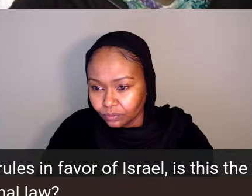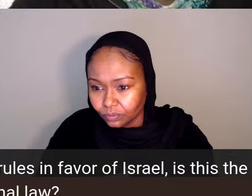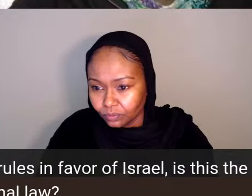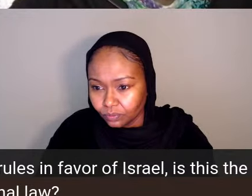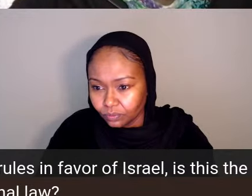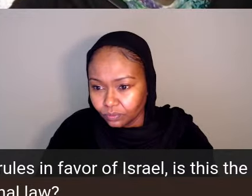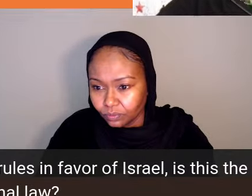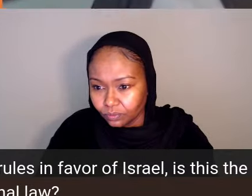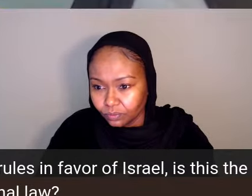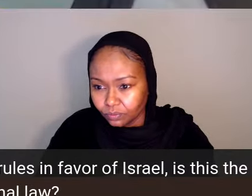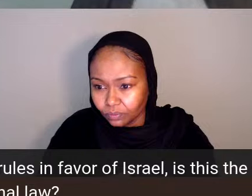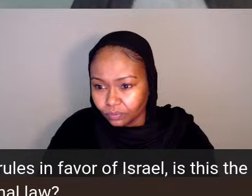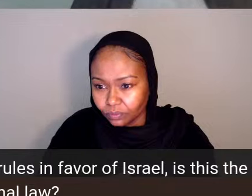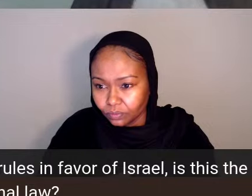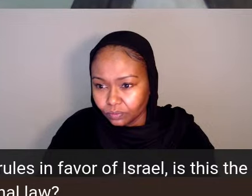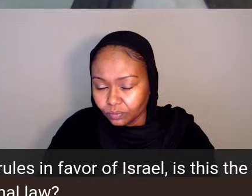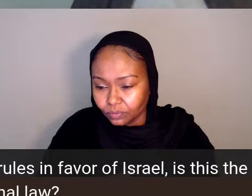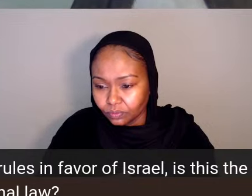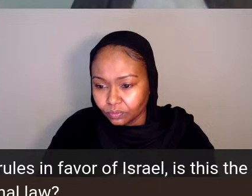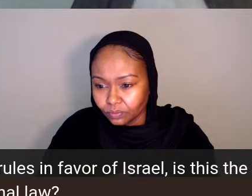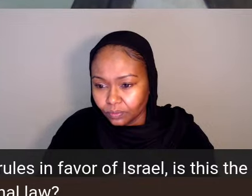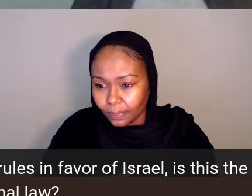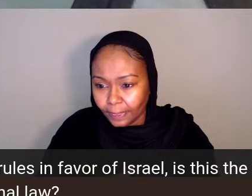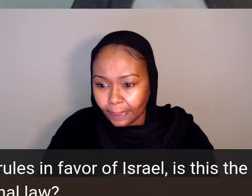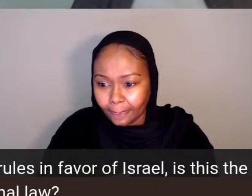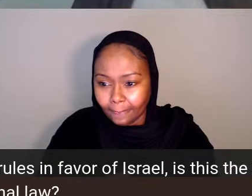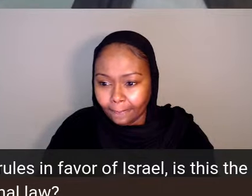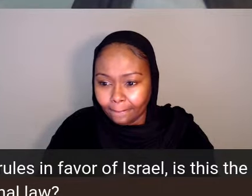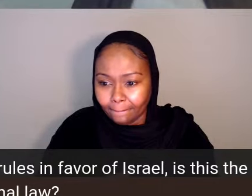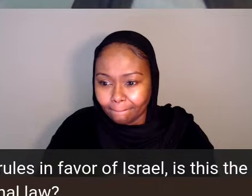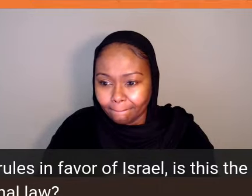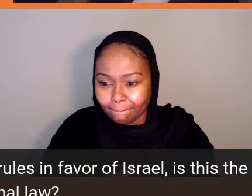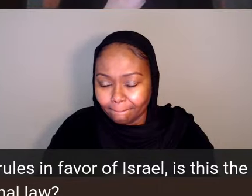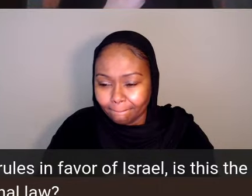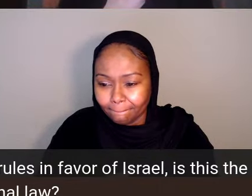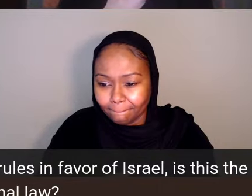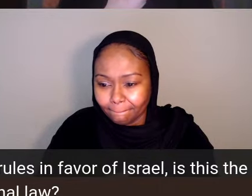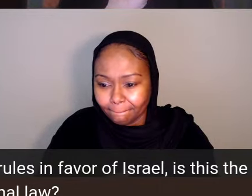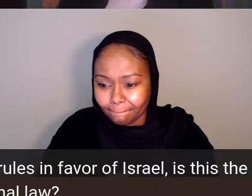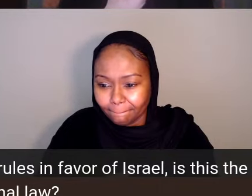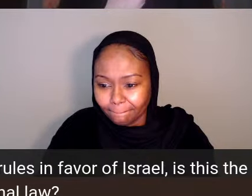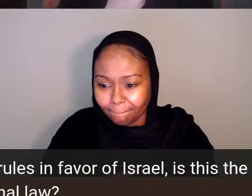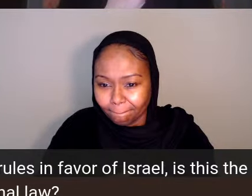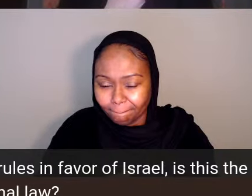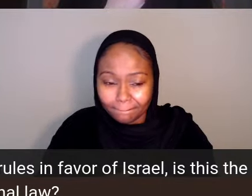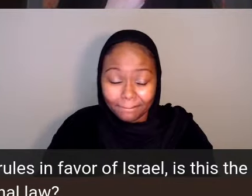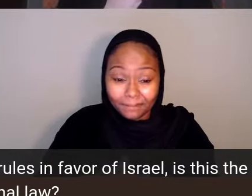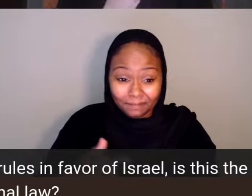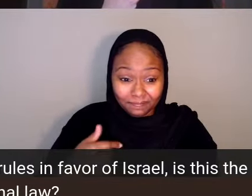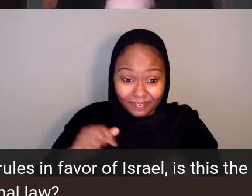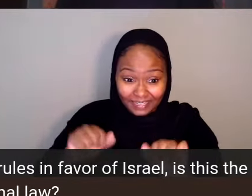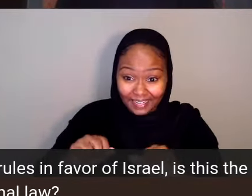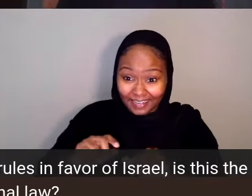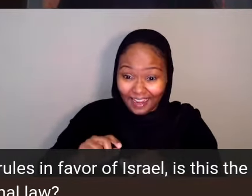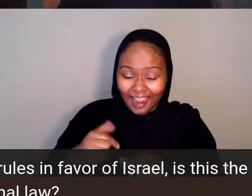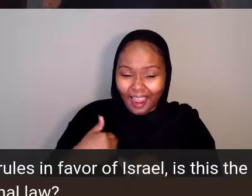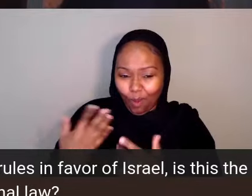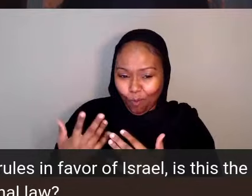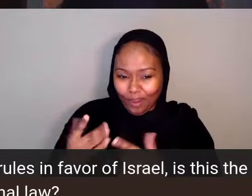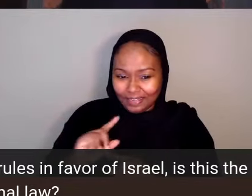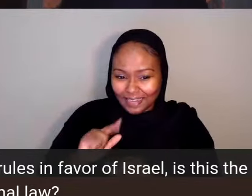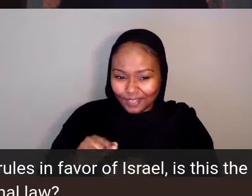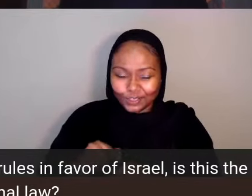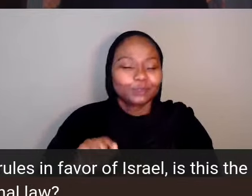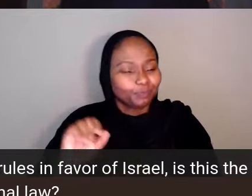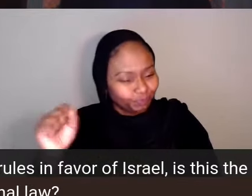Can I ask Kate to answer this? Sure. I was waiting for you, Sahar.